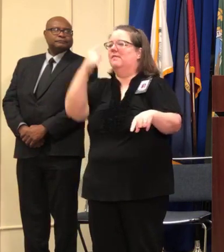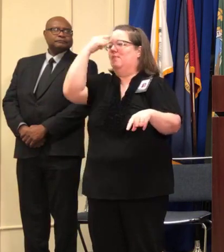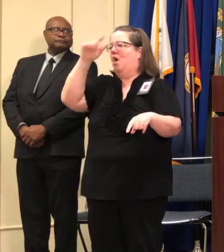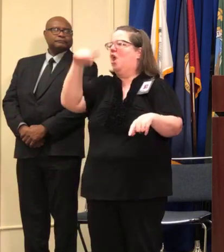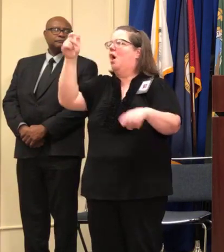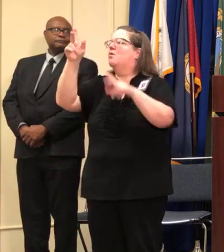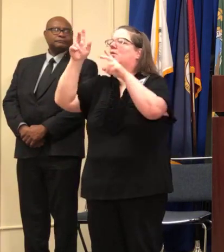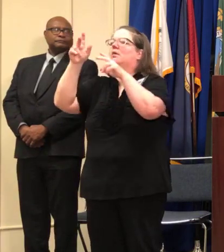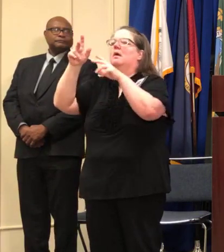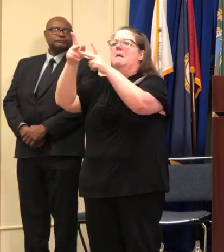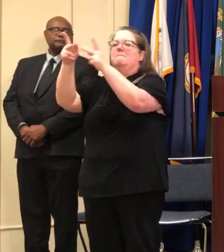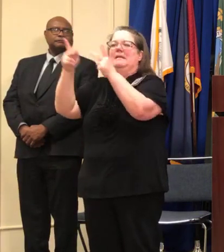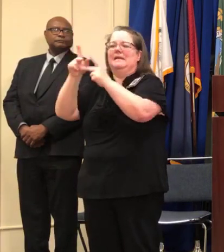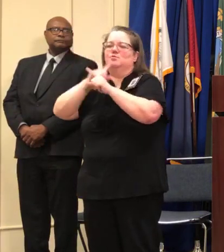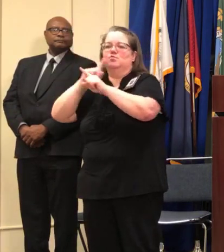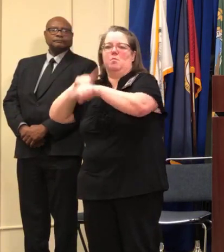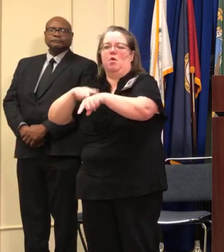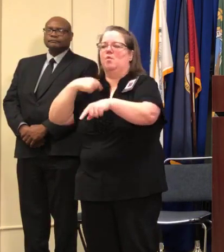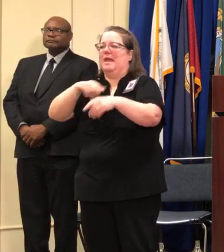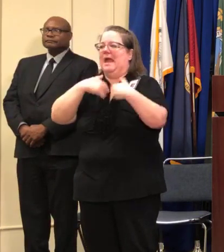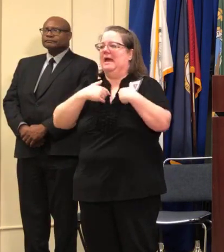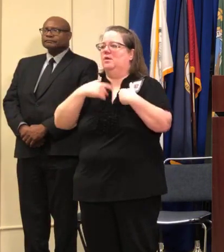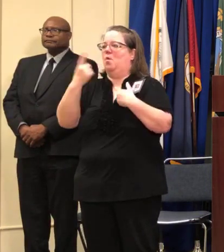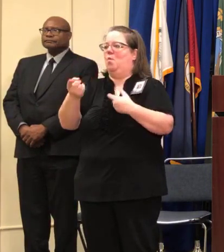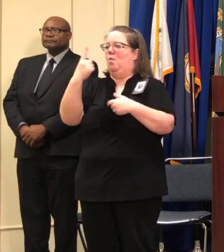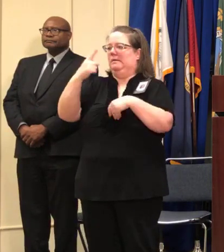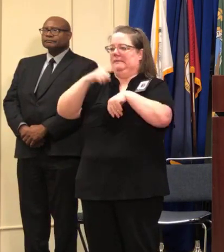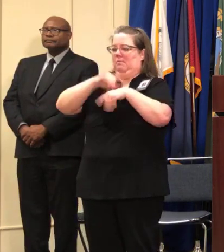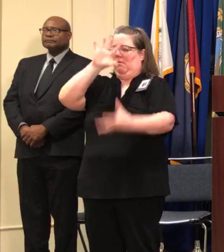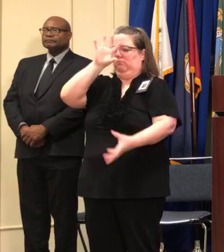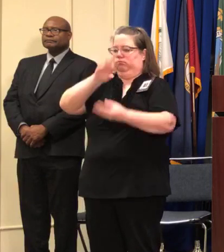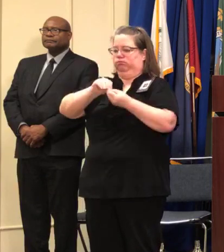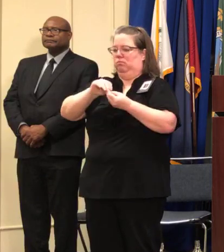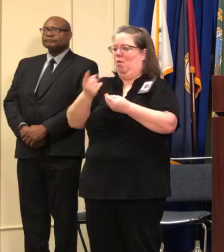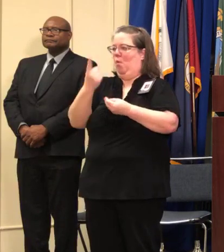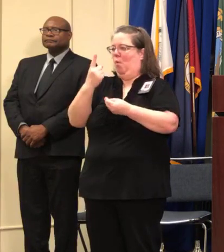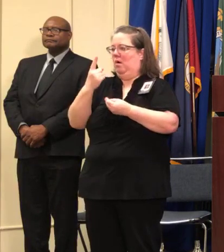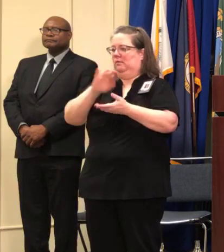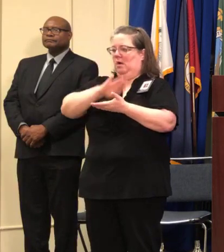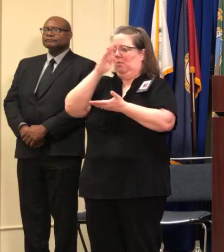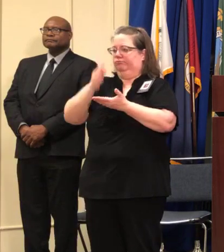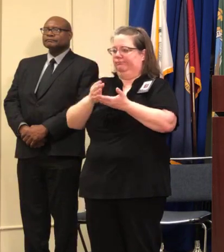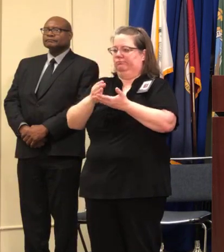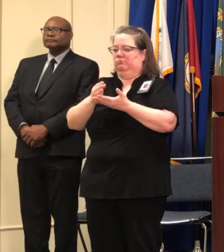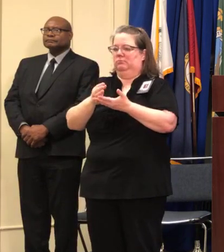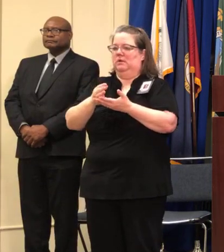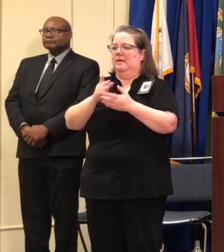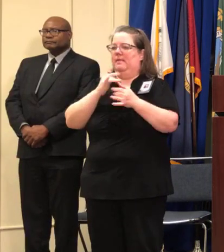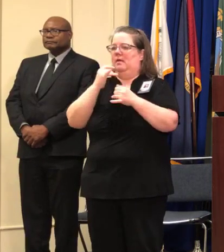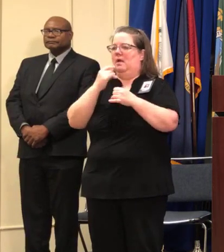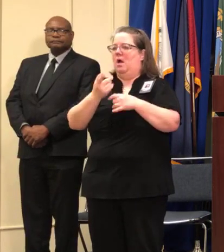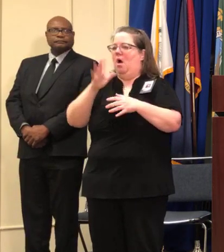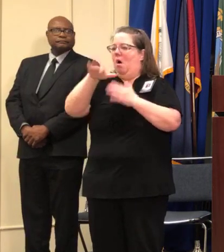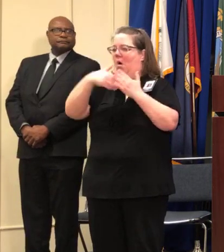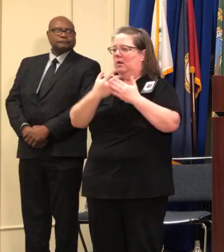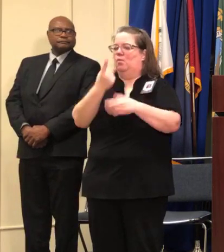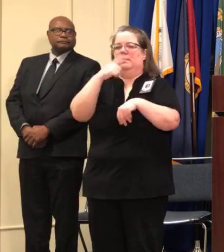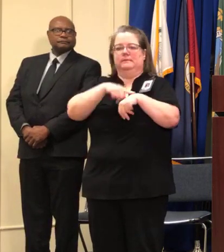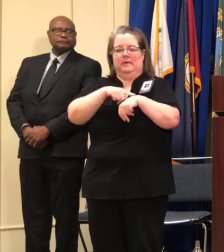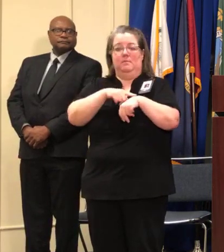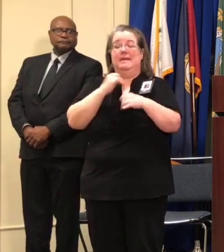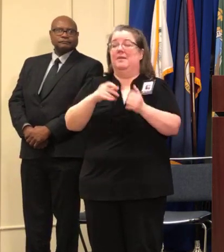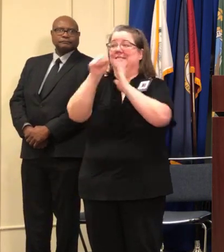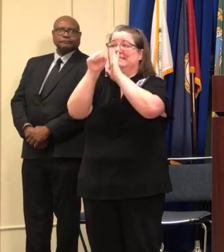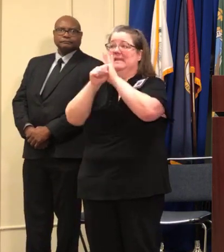else was providing their reports, and we got a batch of them in at one time. So there's, the way the state law is that is the healthcare